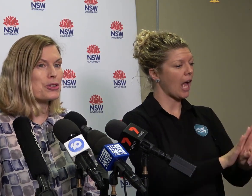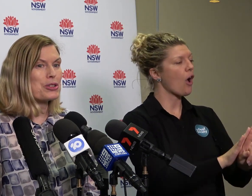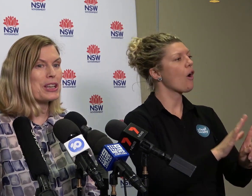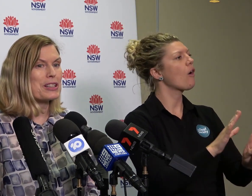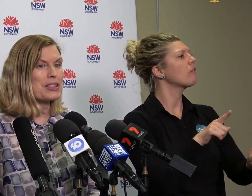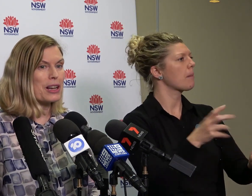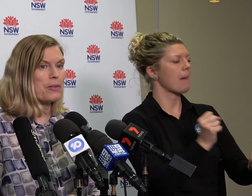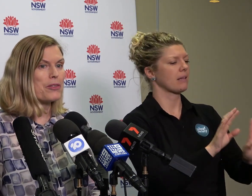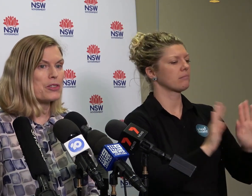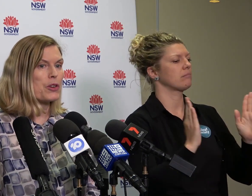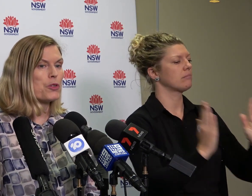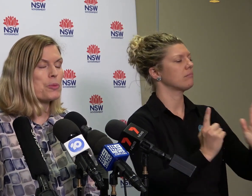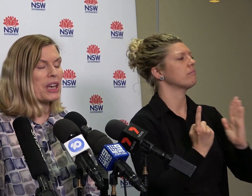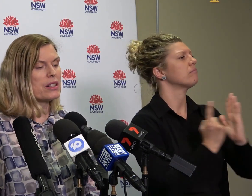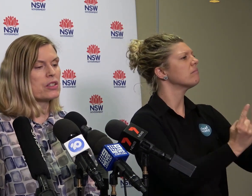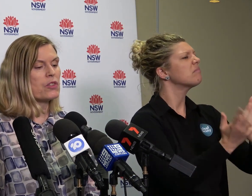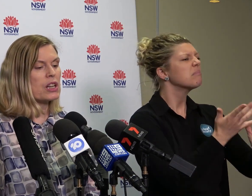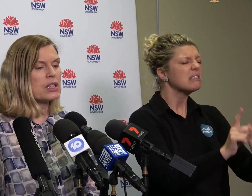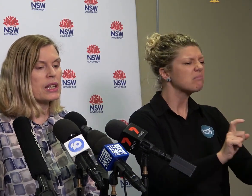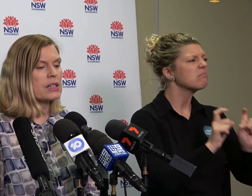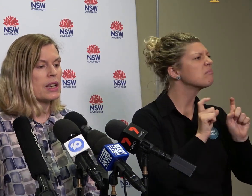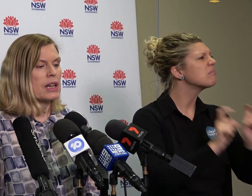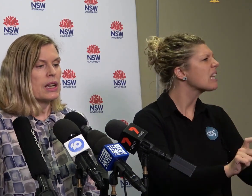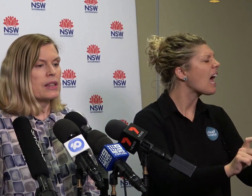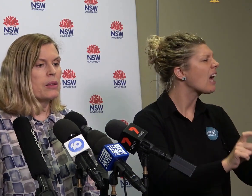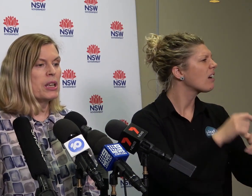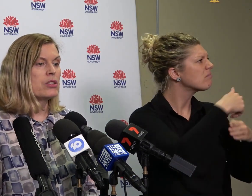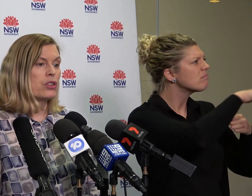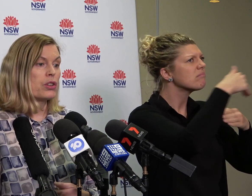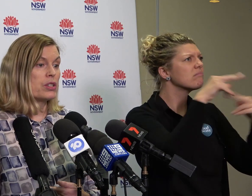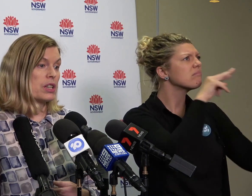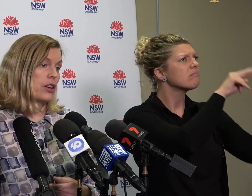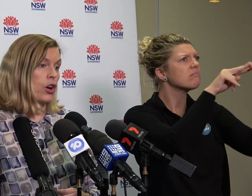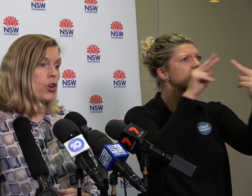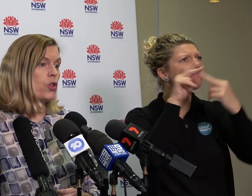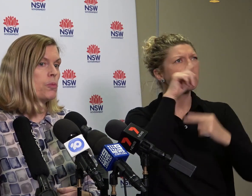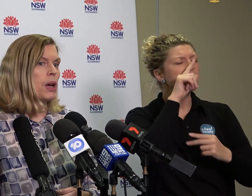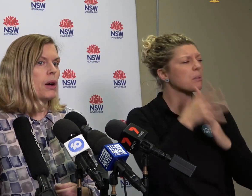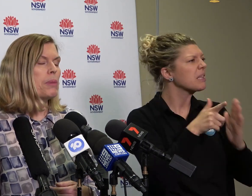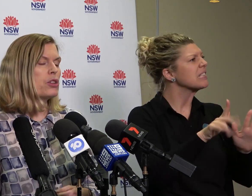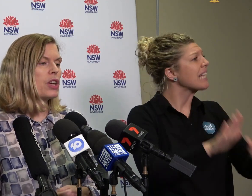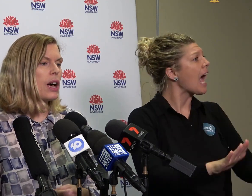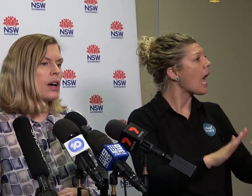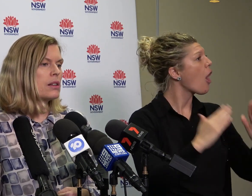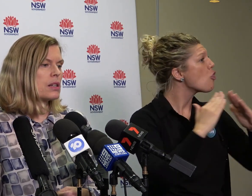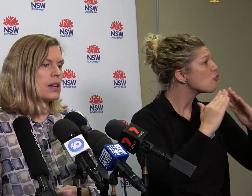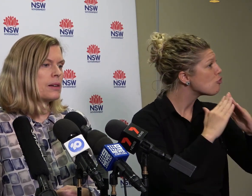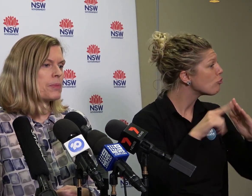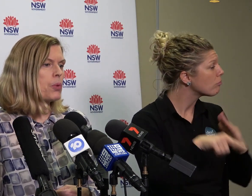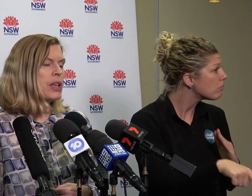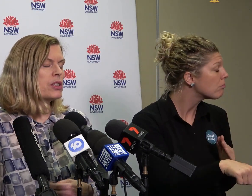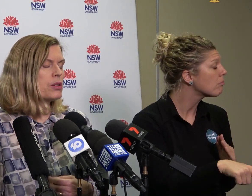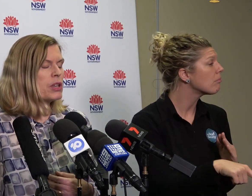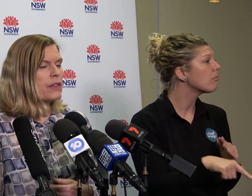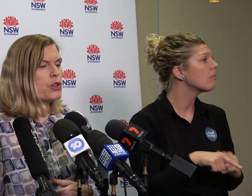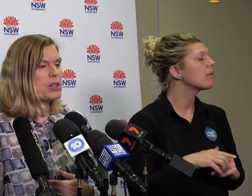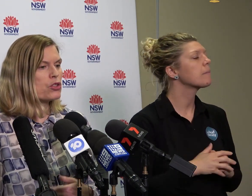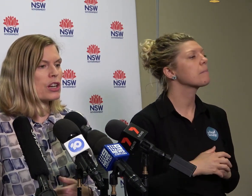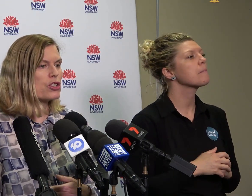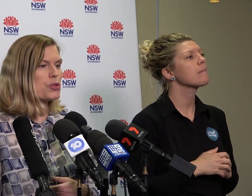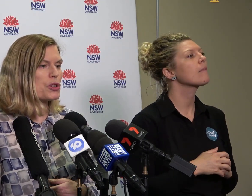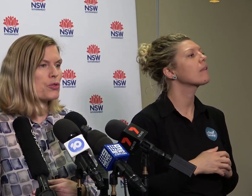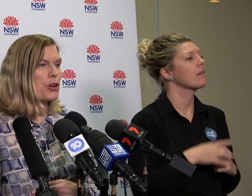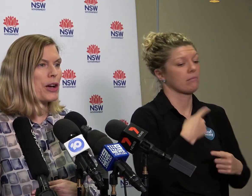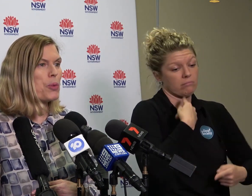so close contacts of a confirmed case self-isolate. That means that you can stay at home, but you can't, we give